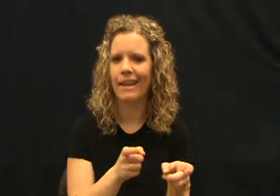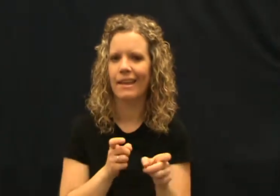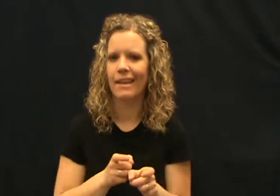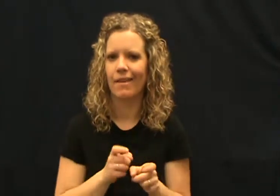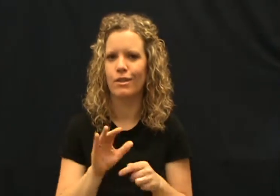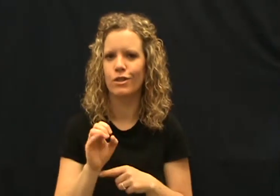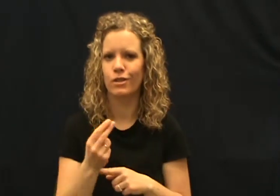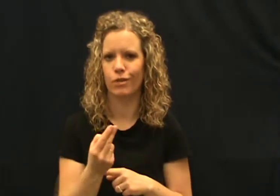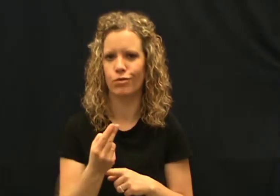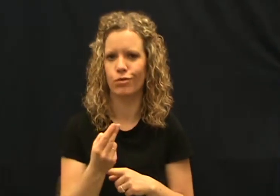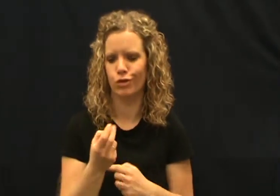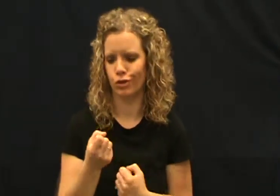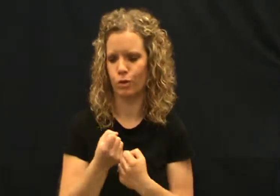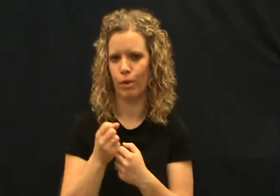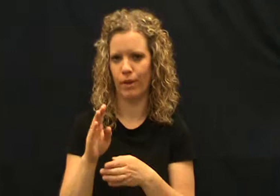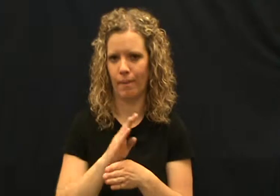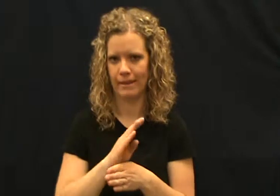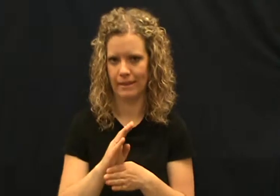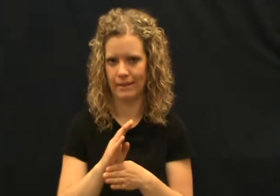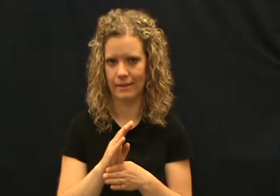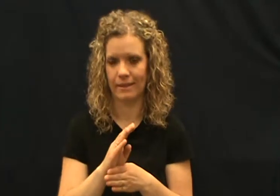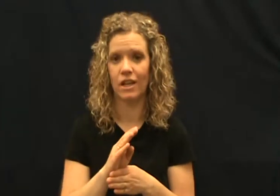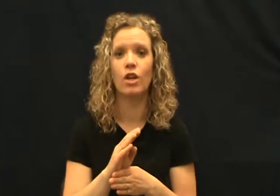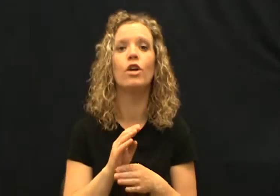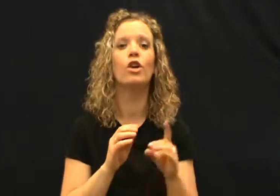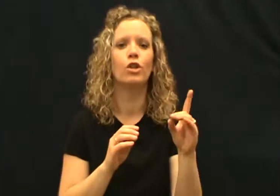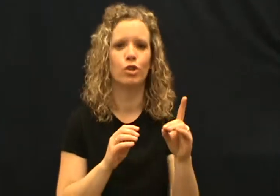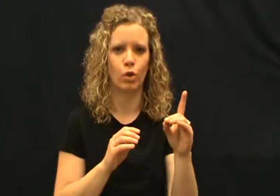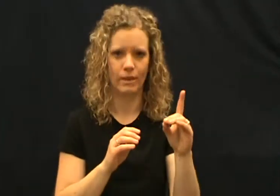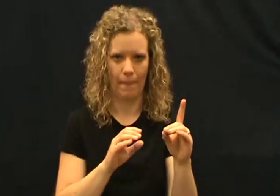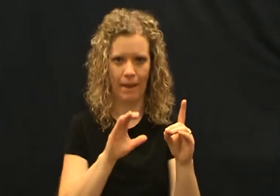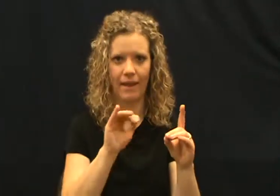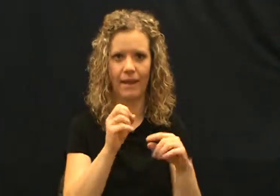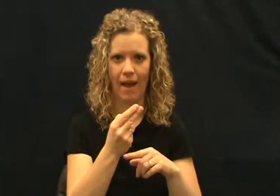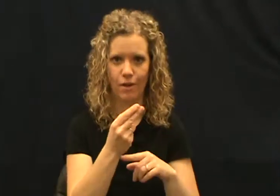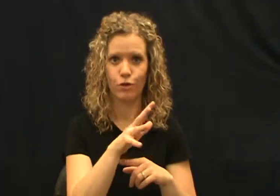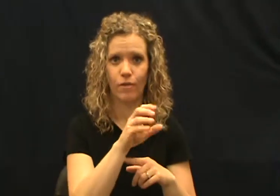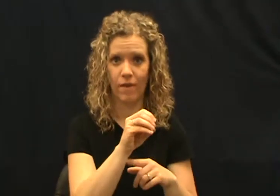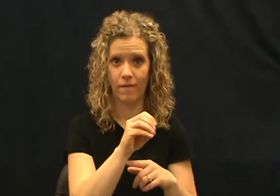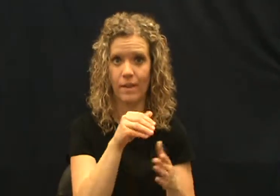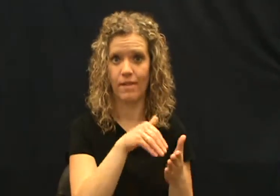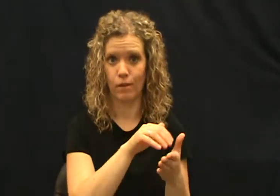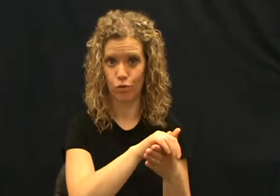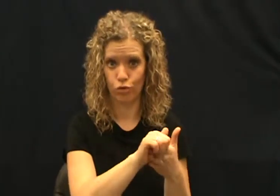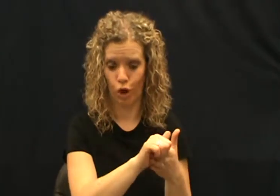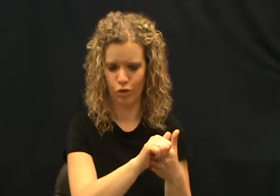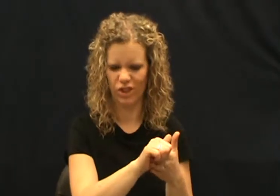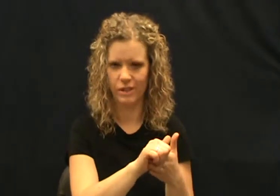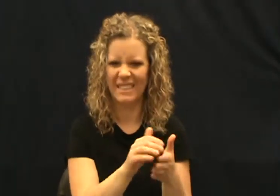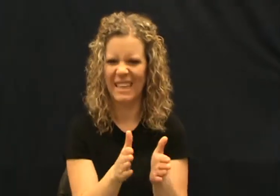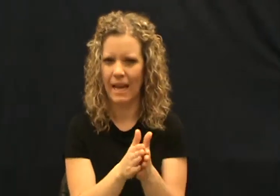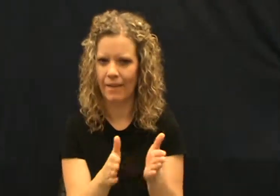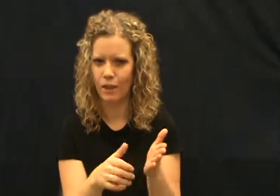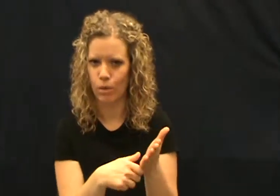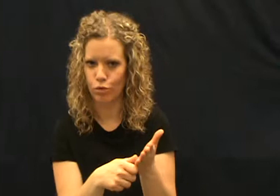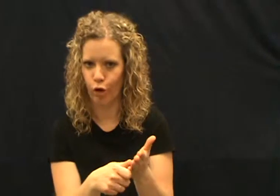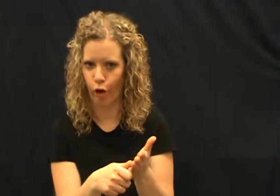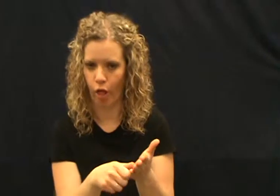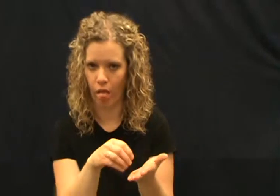so we debited cash for $50,000 in the general journal, and we credited contributed